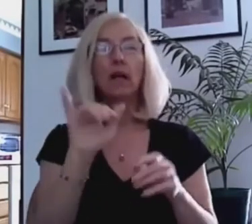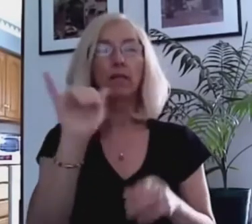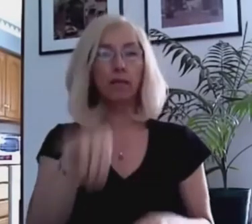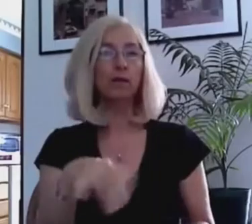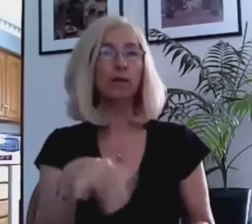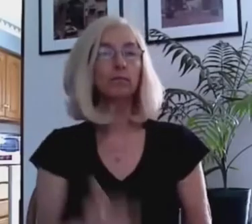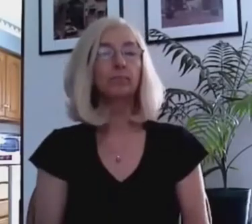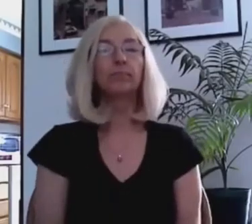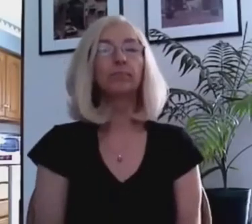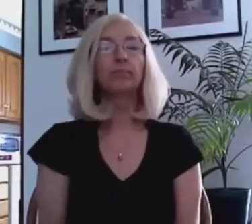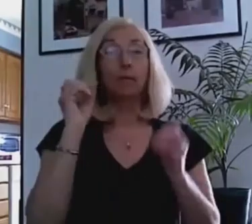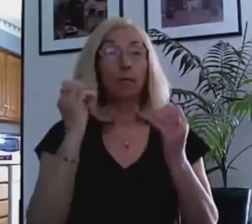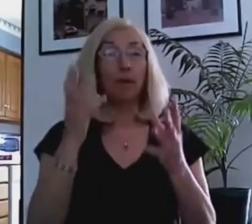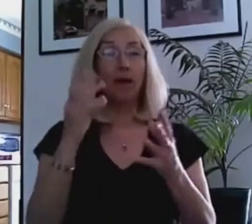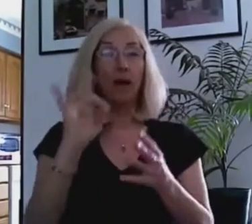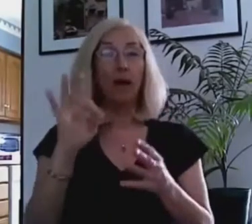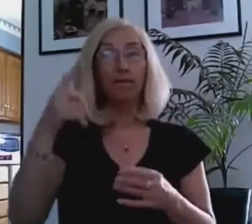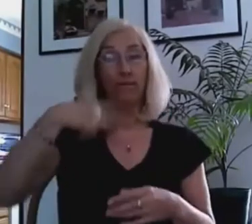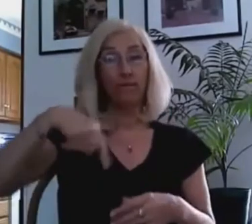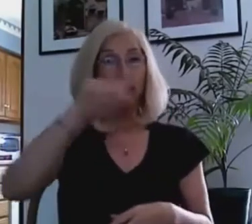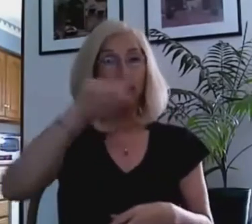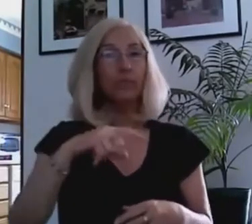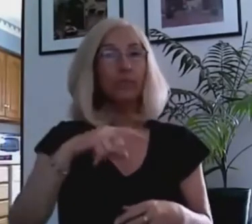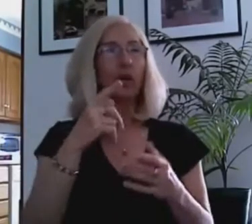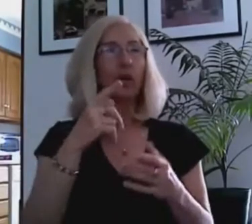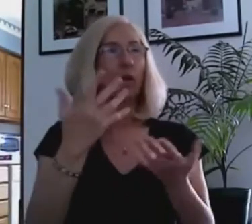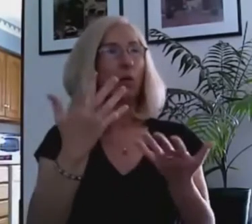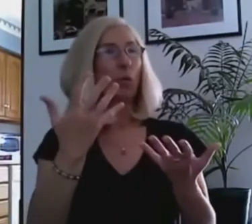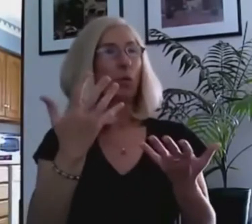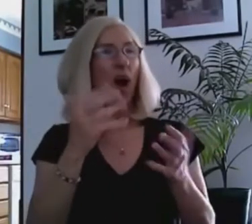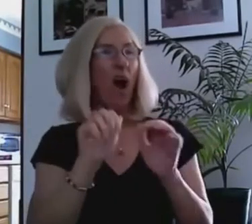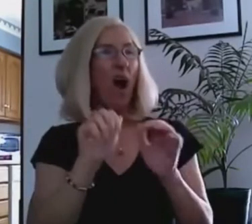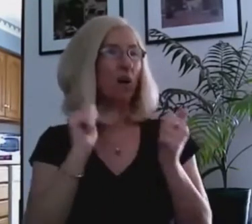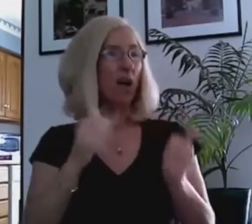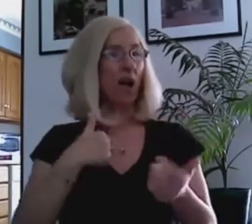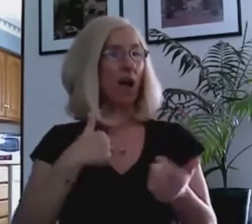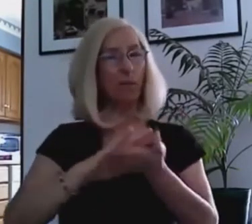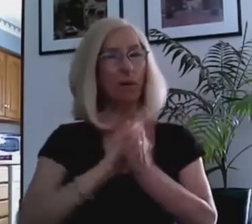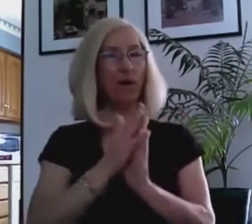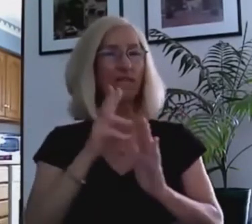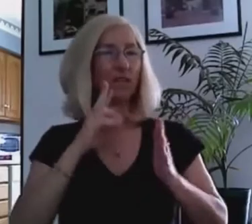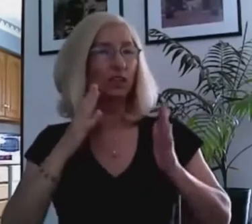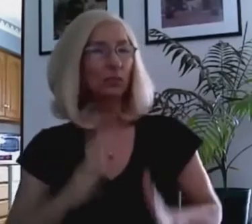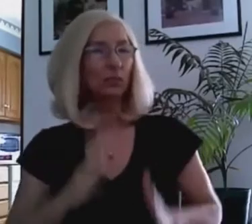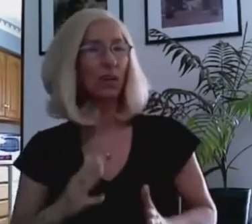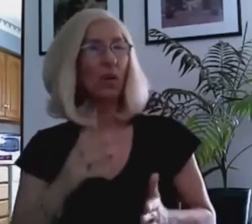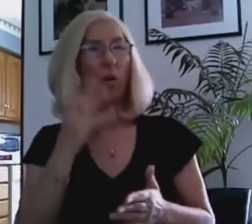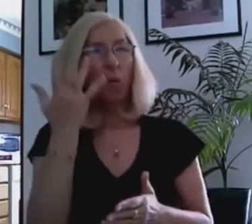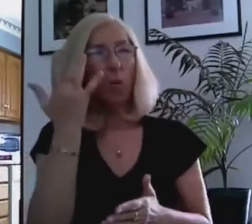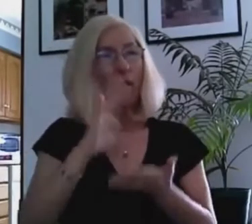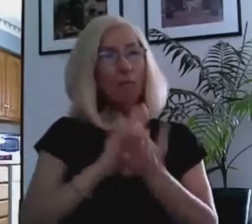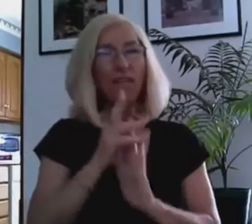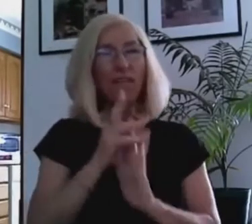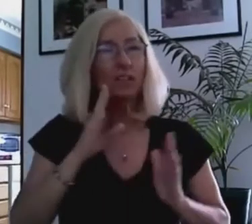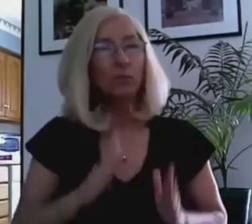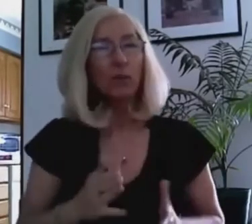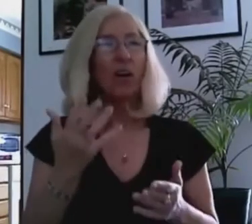And it's hard to get acclimated to that dry sensation of tasting food.